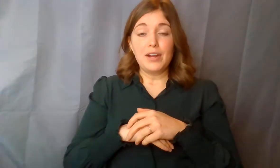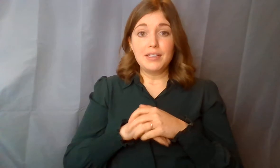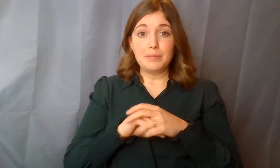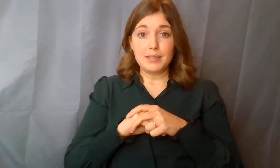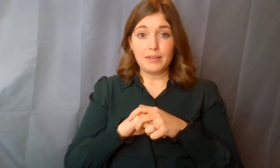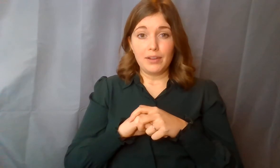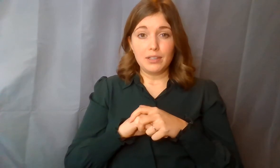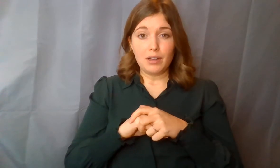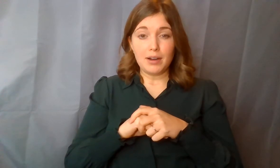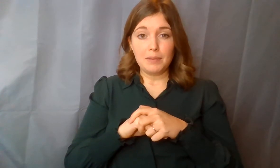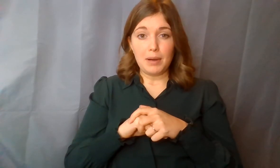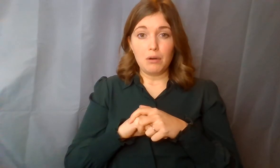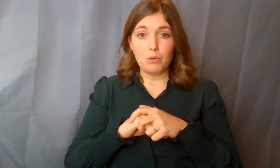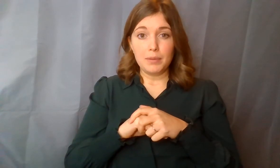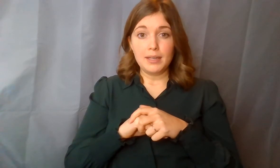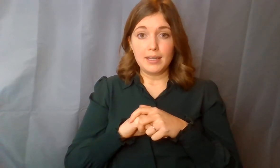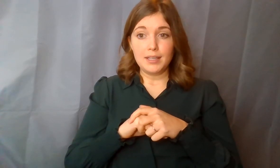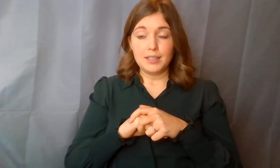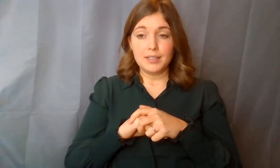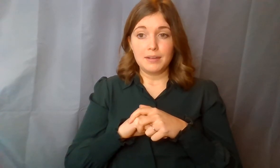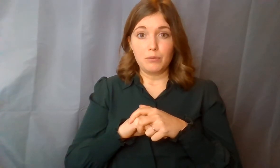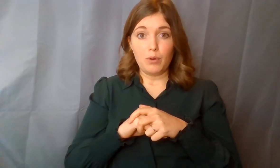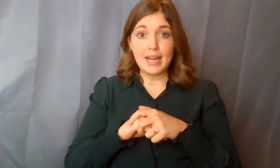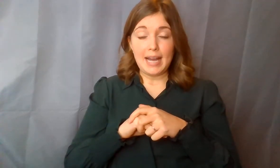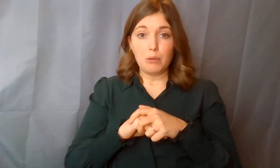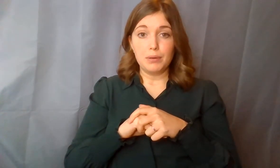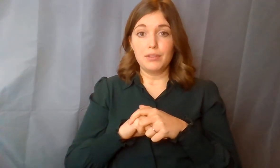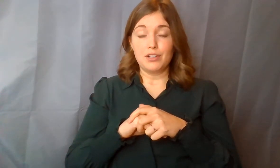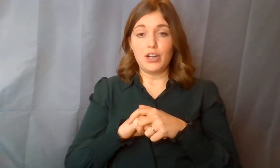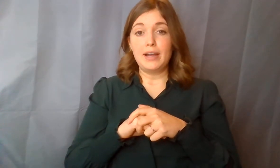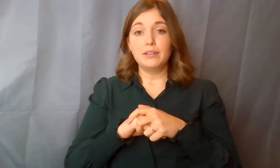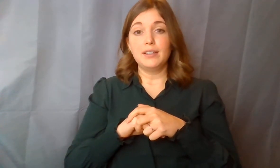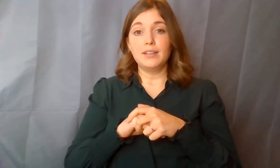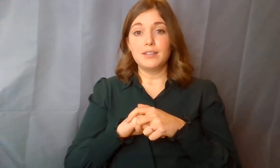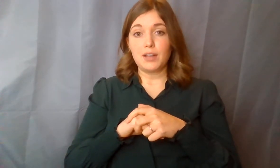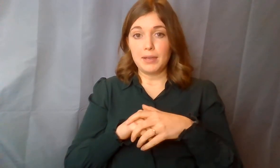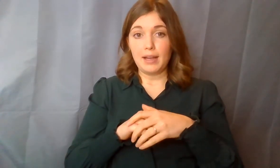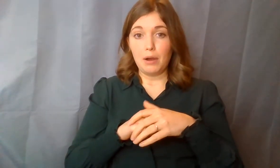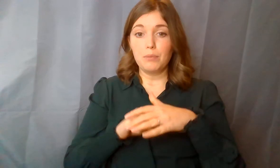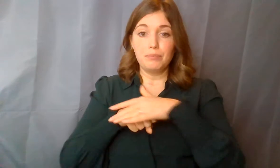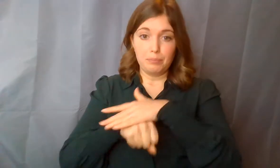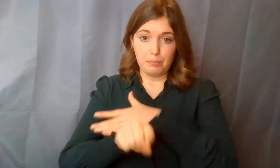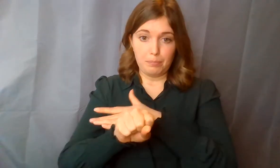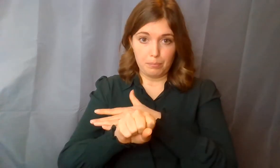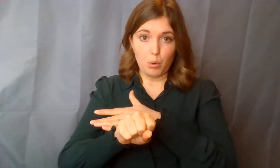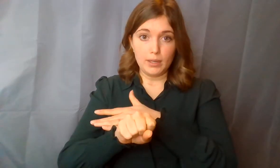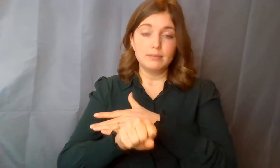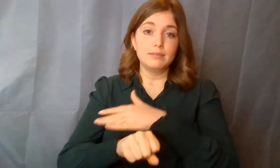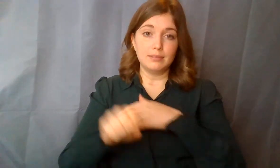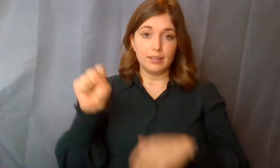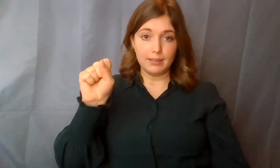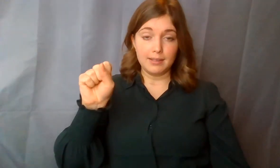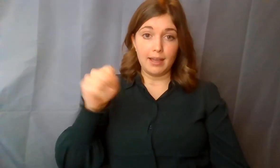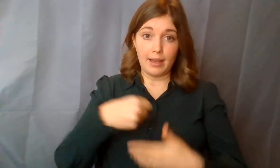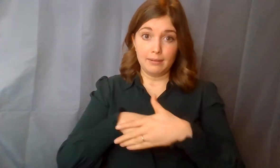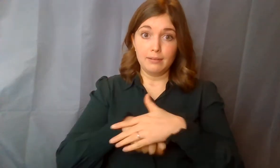very specifically talking about a woman is right now birthing a child and it is coming out, born. This is the head